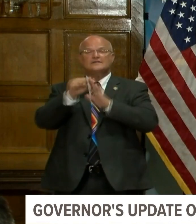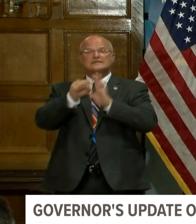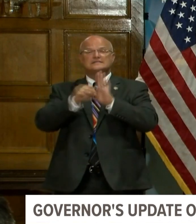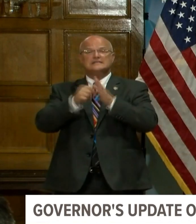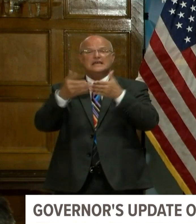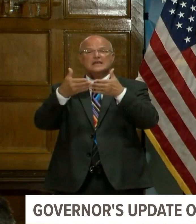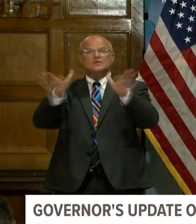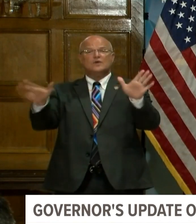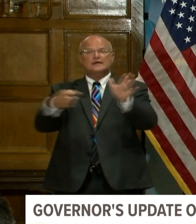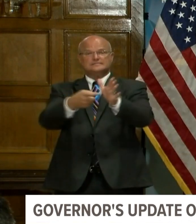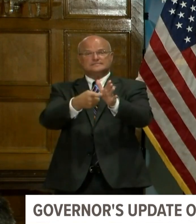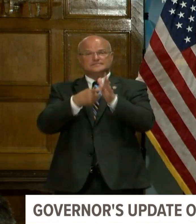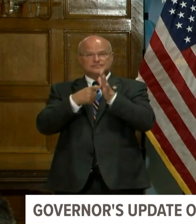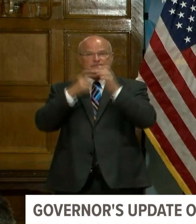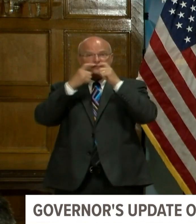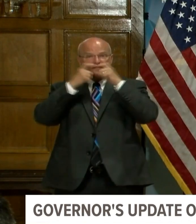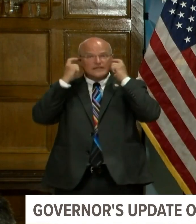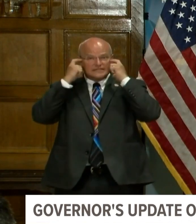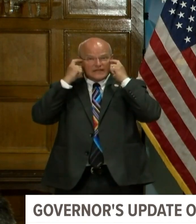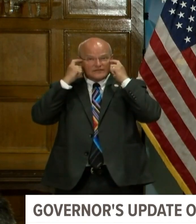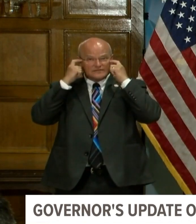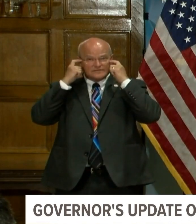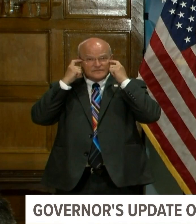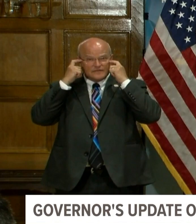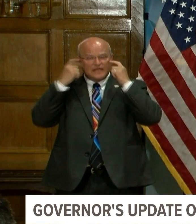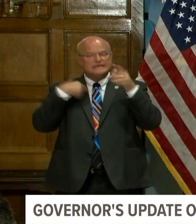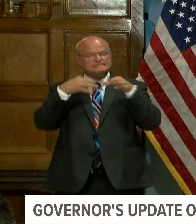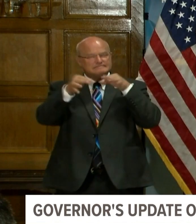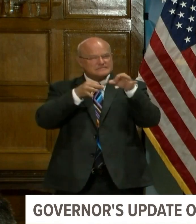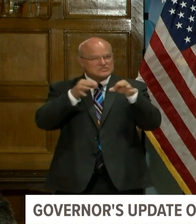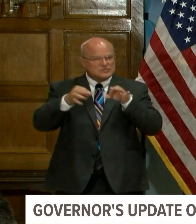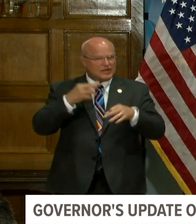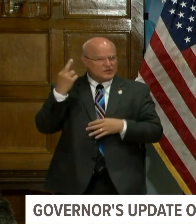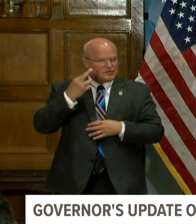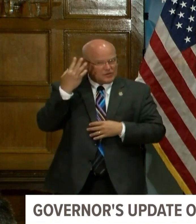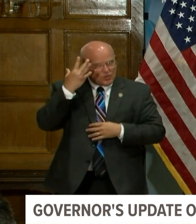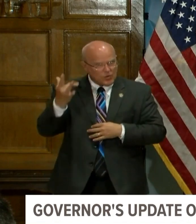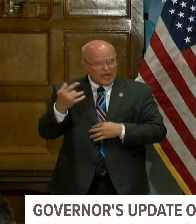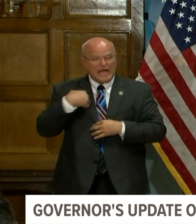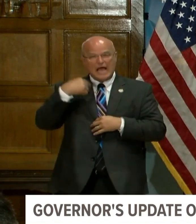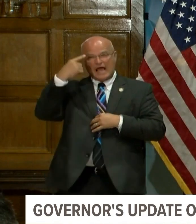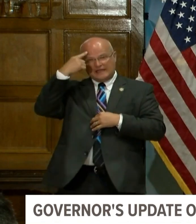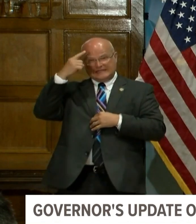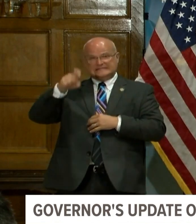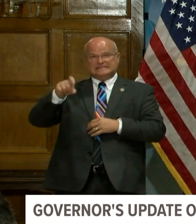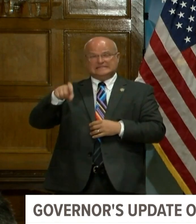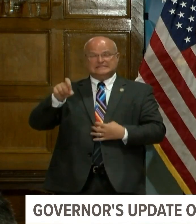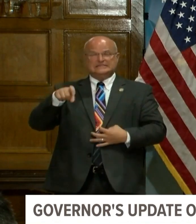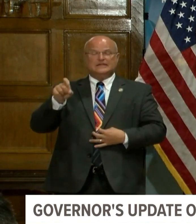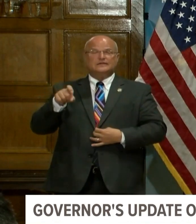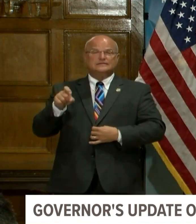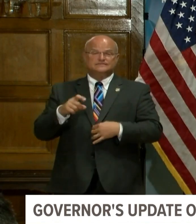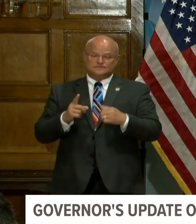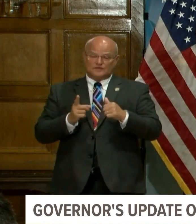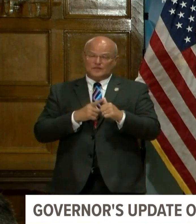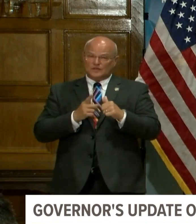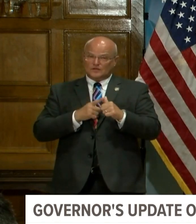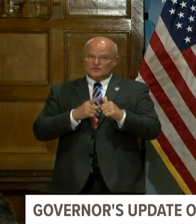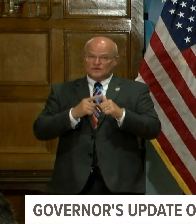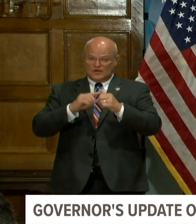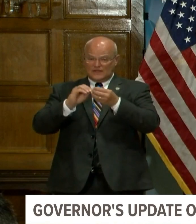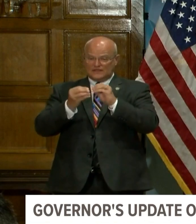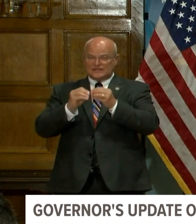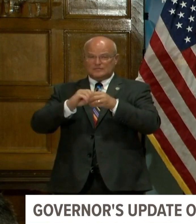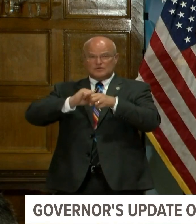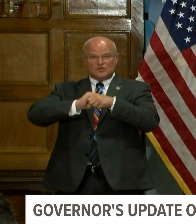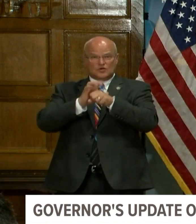statewide mandate for face coverings. And let me explain the reasons why I believe this is necessary. First, the number